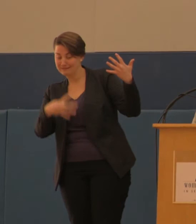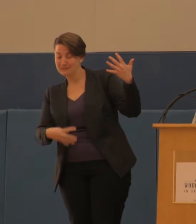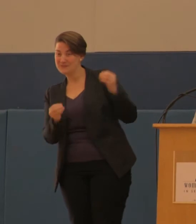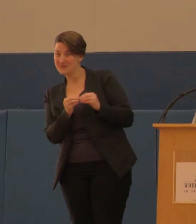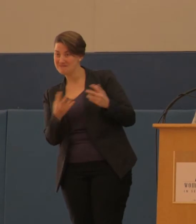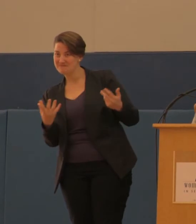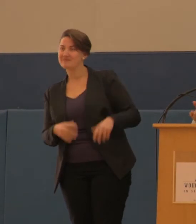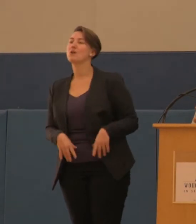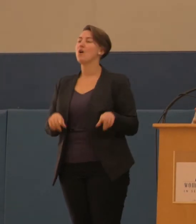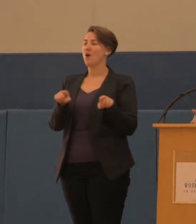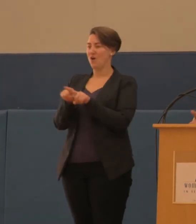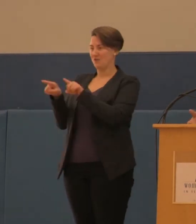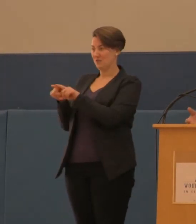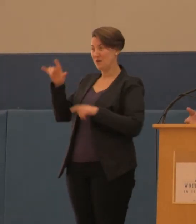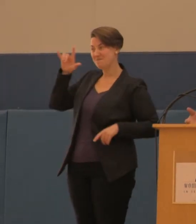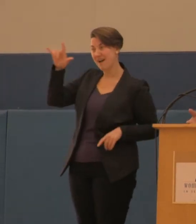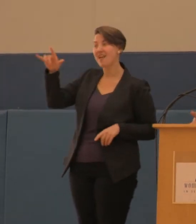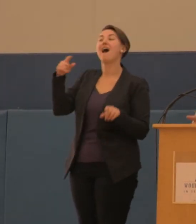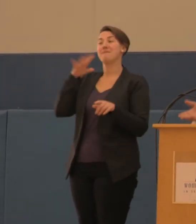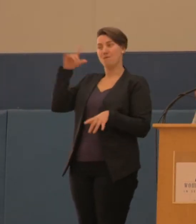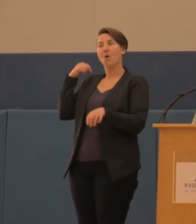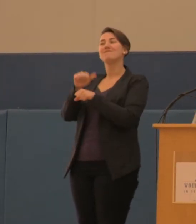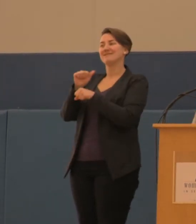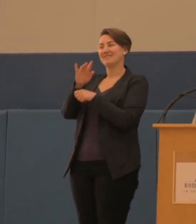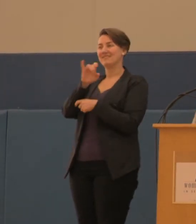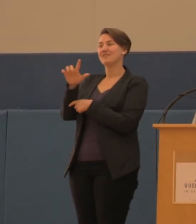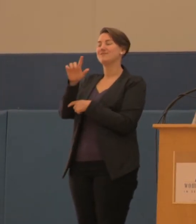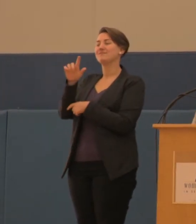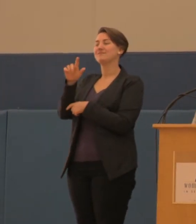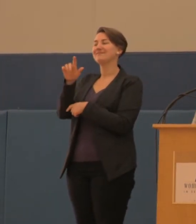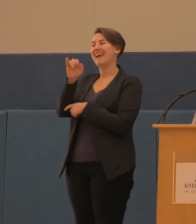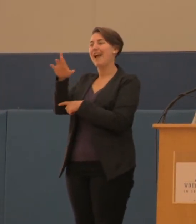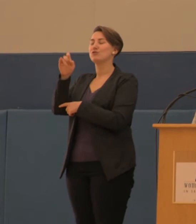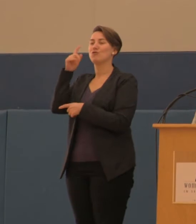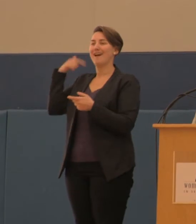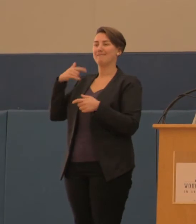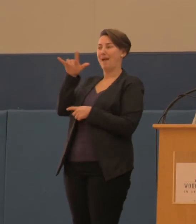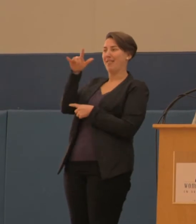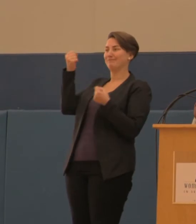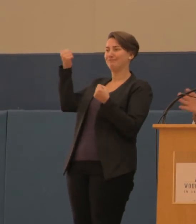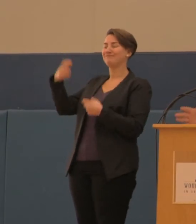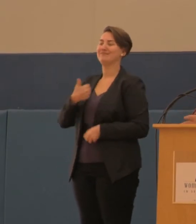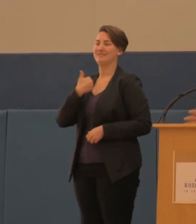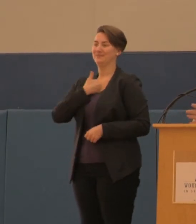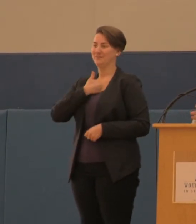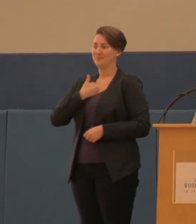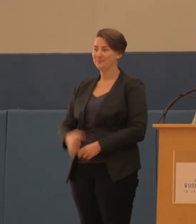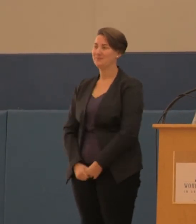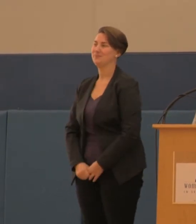I'm also a pilot and I helped make the captain of the Civil Air Patrol, which is showing exhibit in the Air Force. Now, those